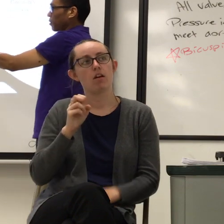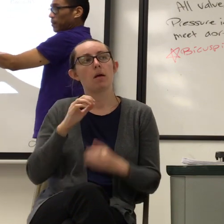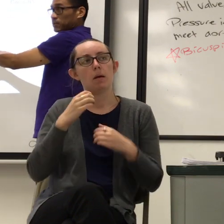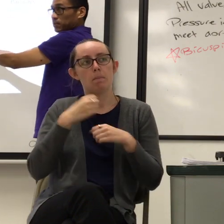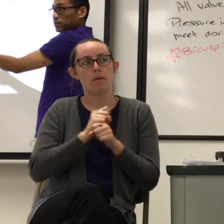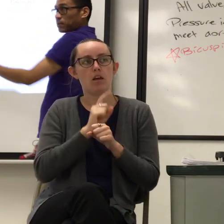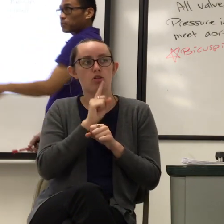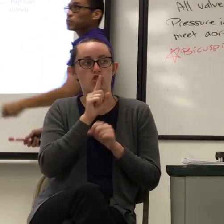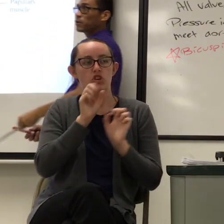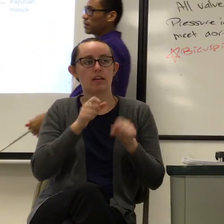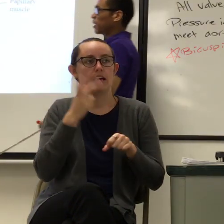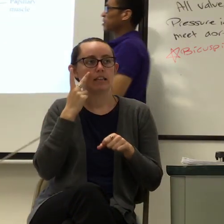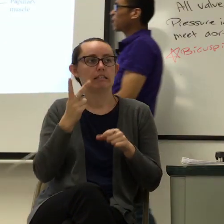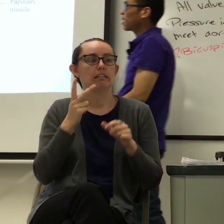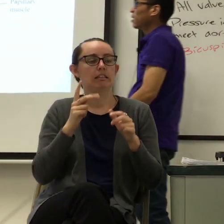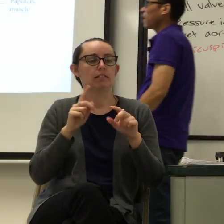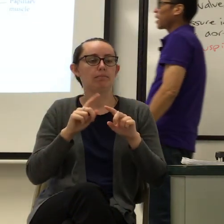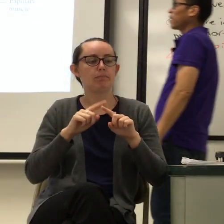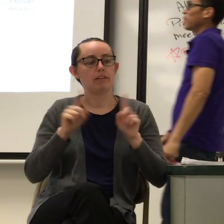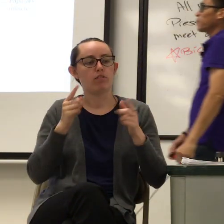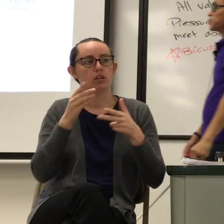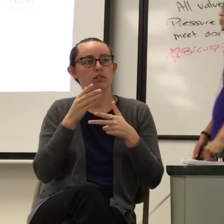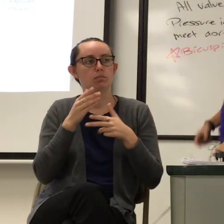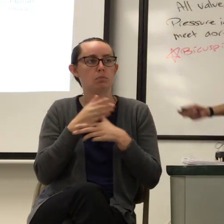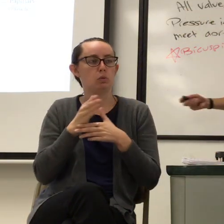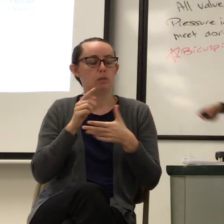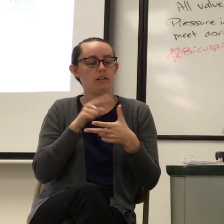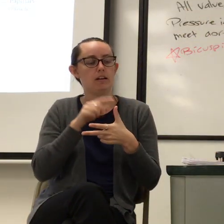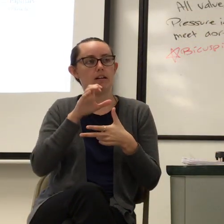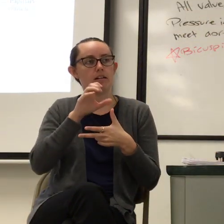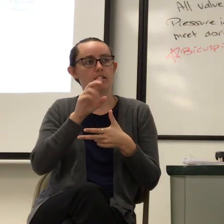and the papillary muscle. Those three things. I kind of look for